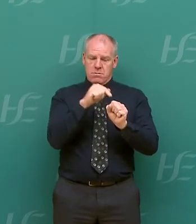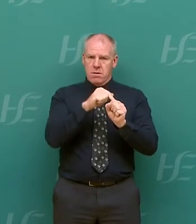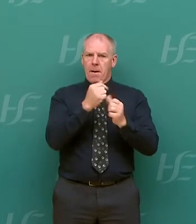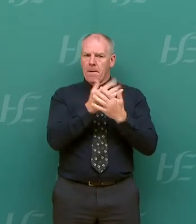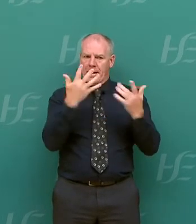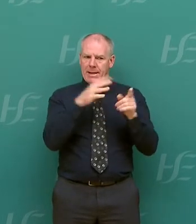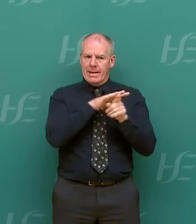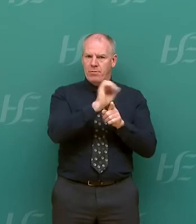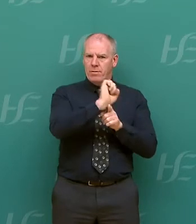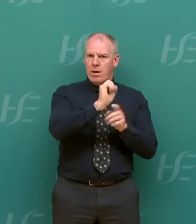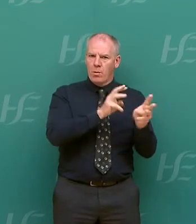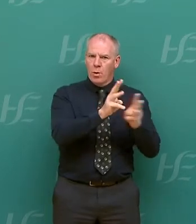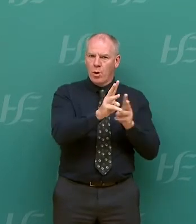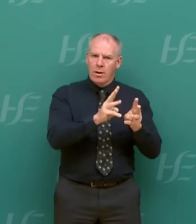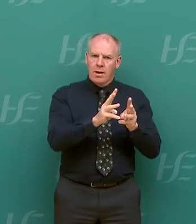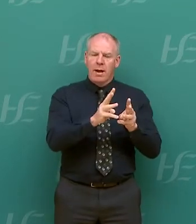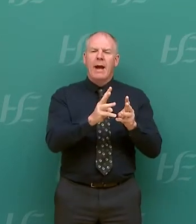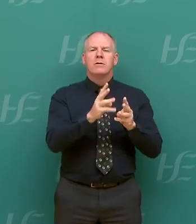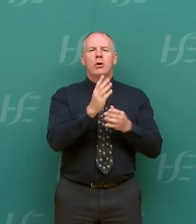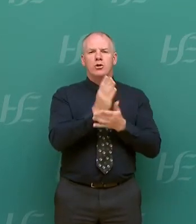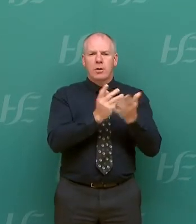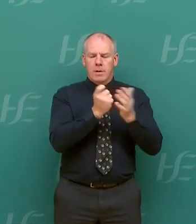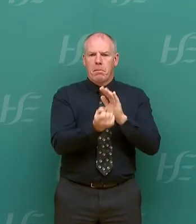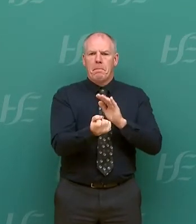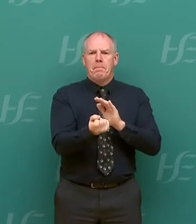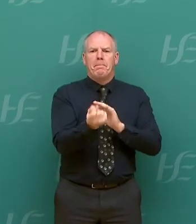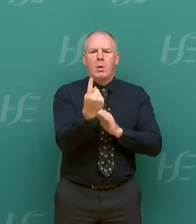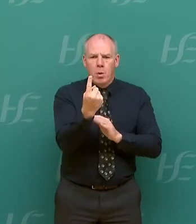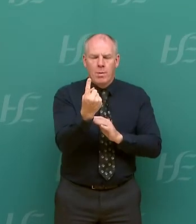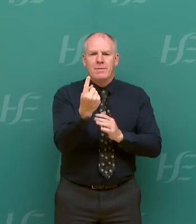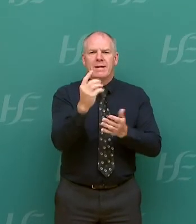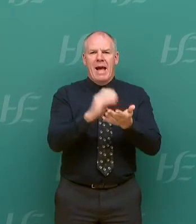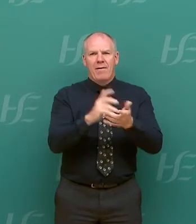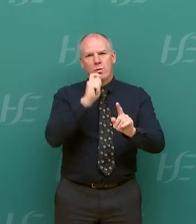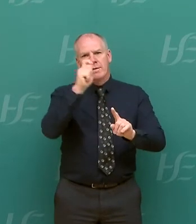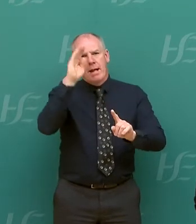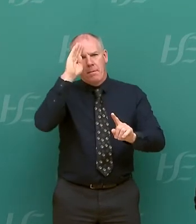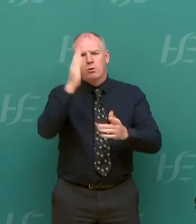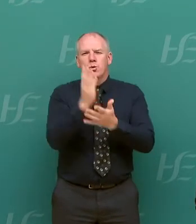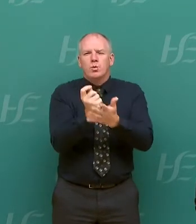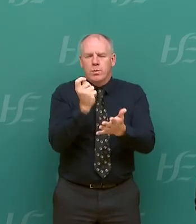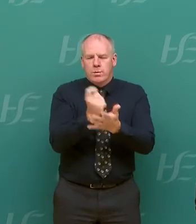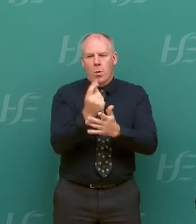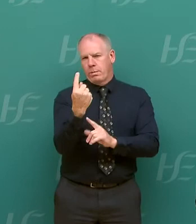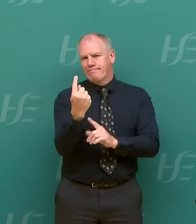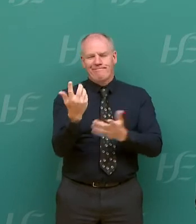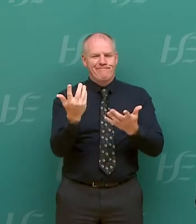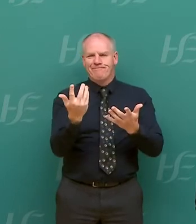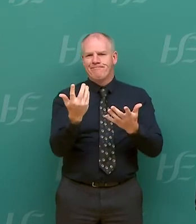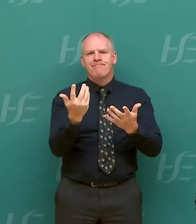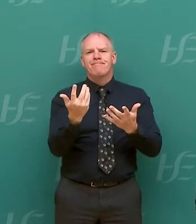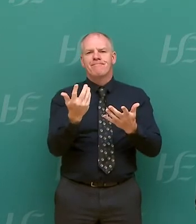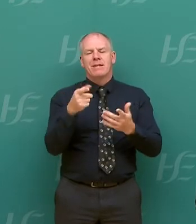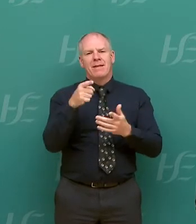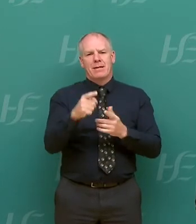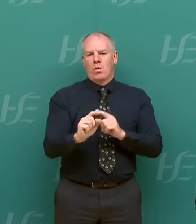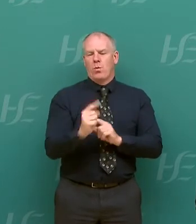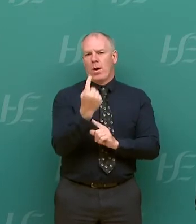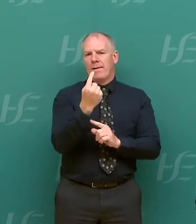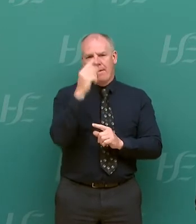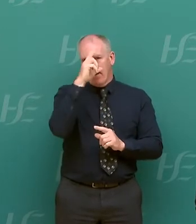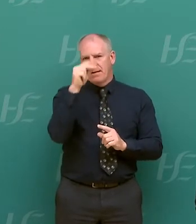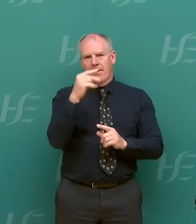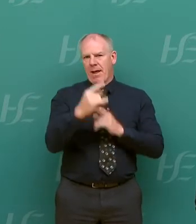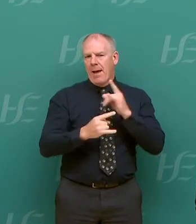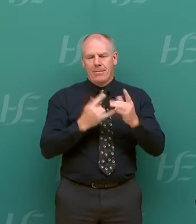driver for them. And there are exceptional cases where they may need to inform an employer, and I think you just got a case example there how